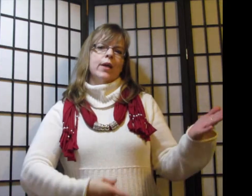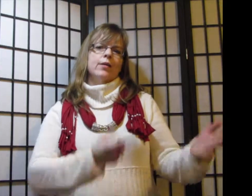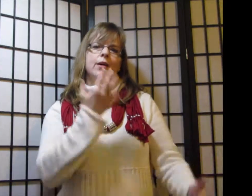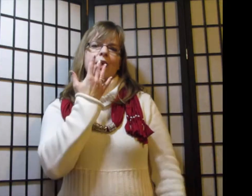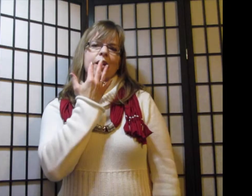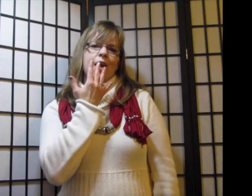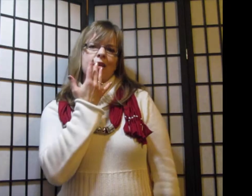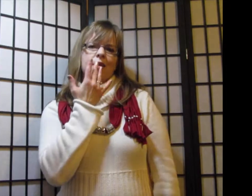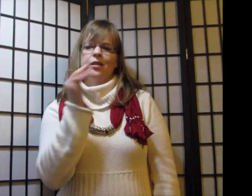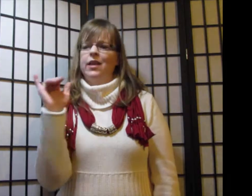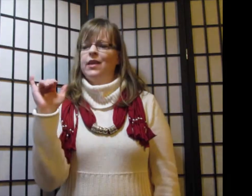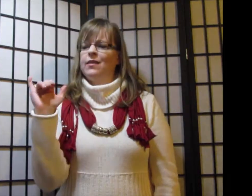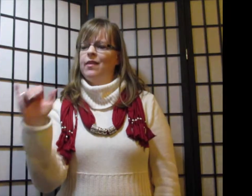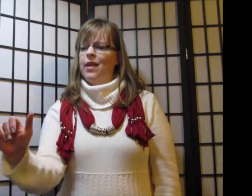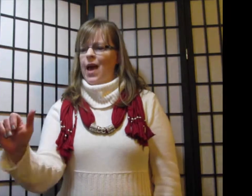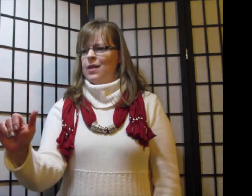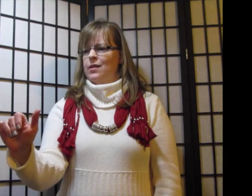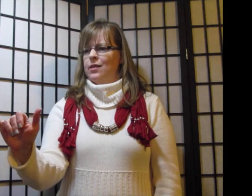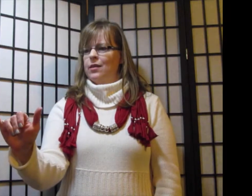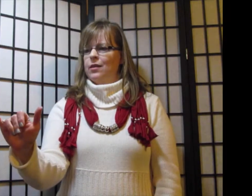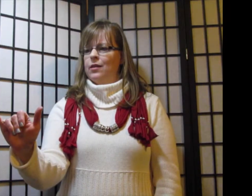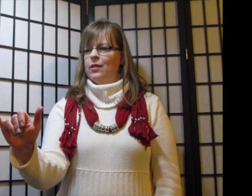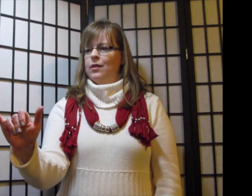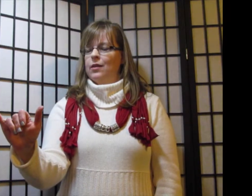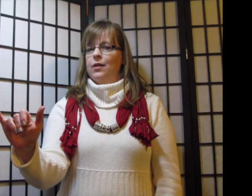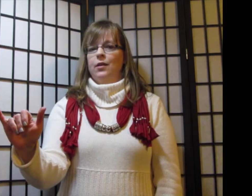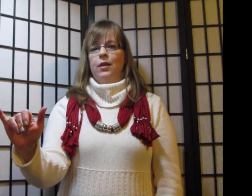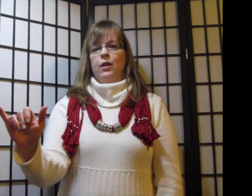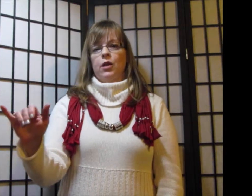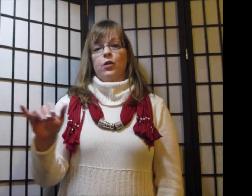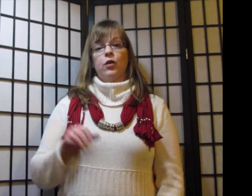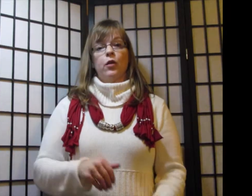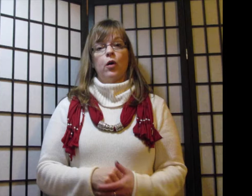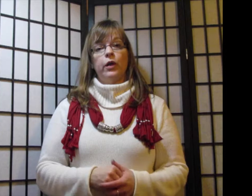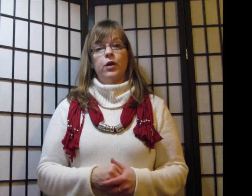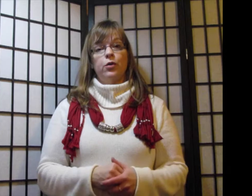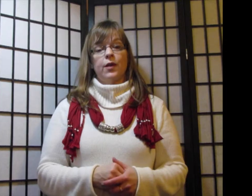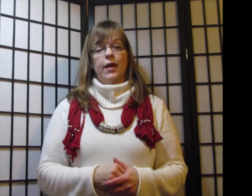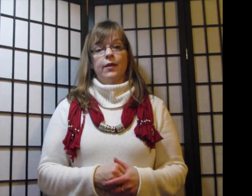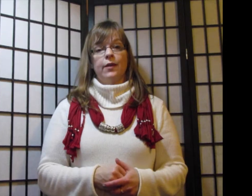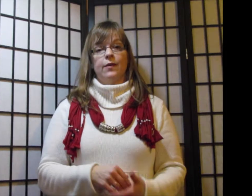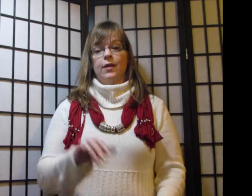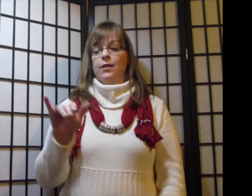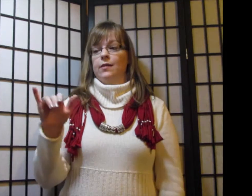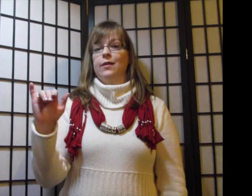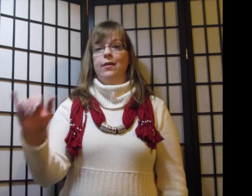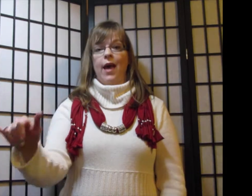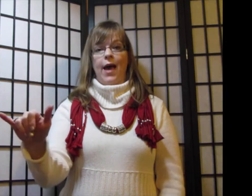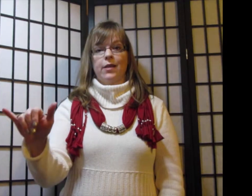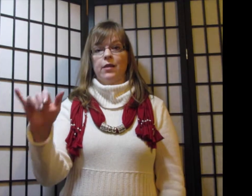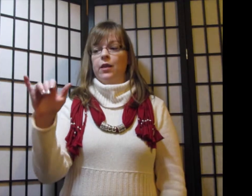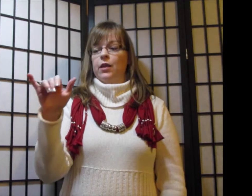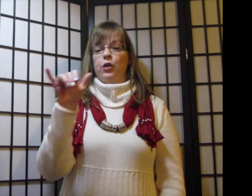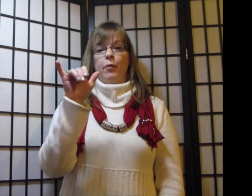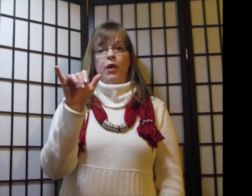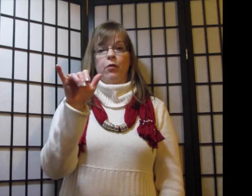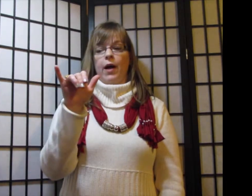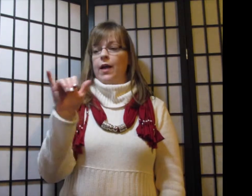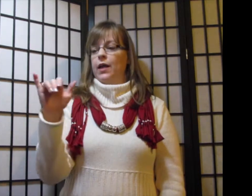What color is that? So the only new sign in this sentence is that. You make your Y hand